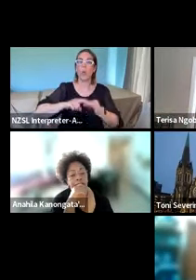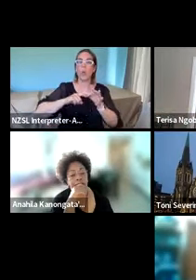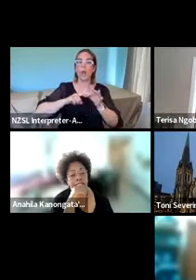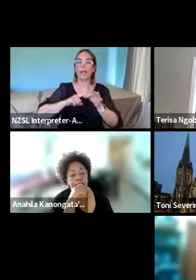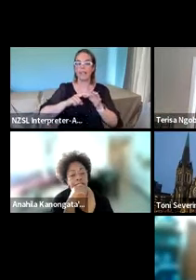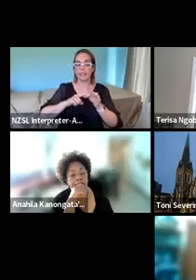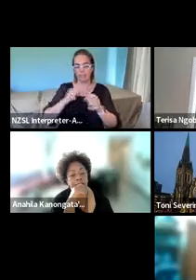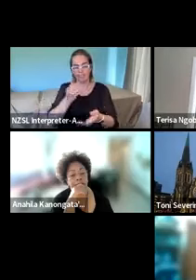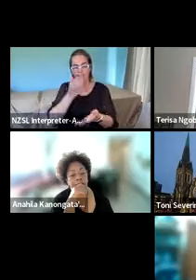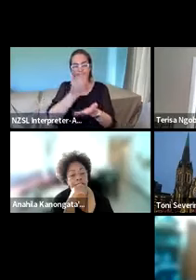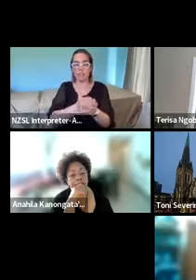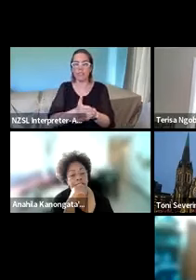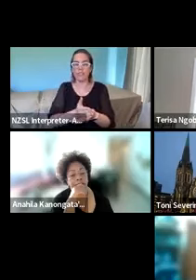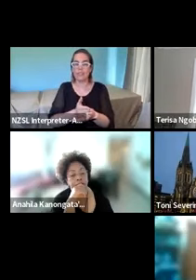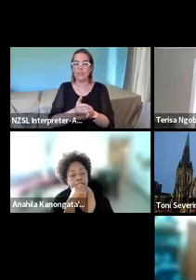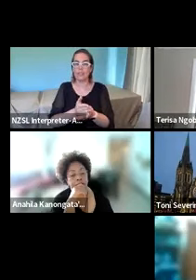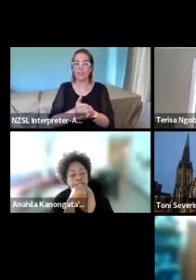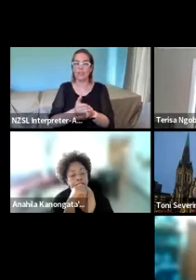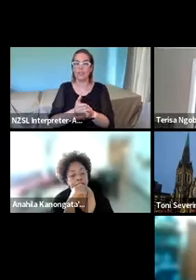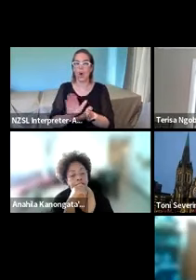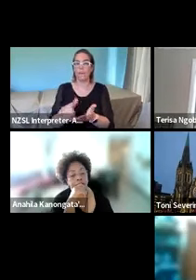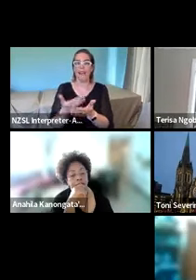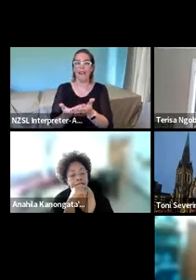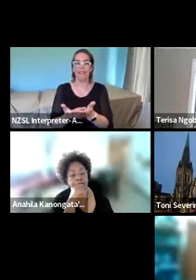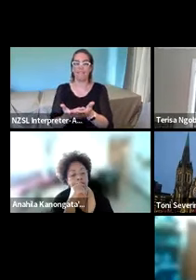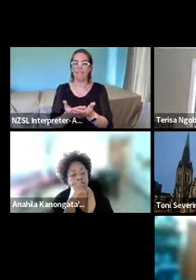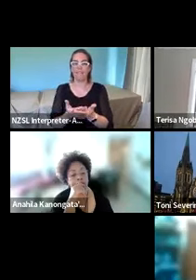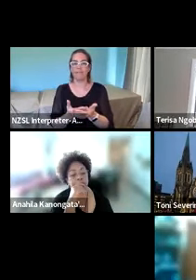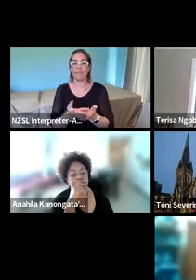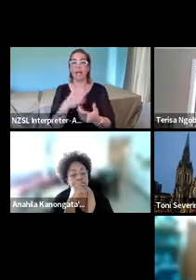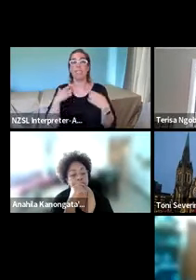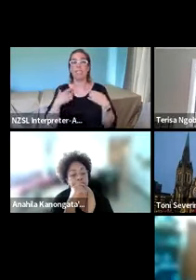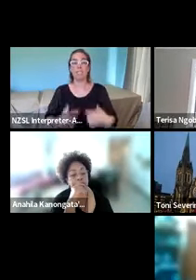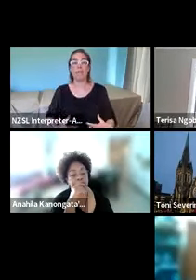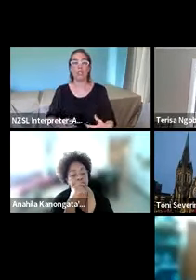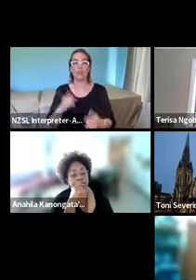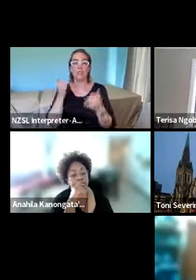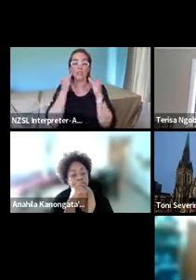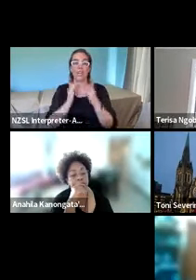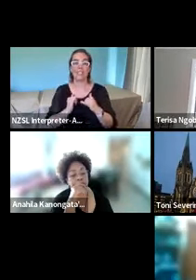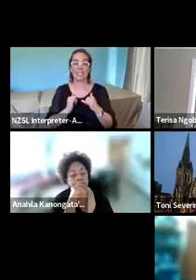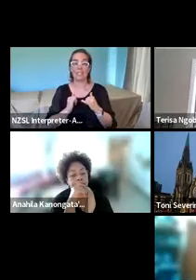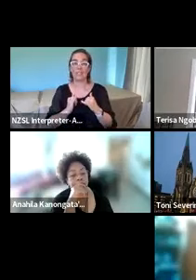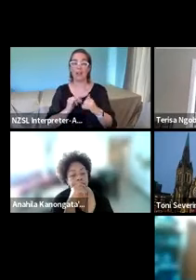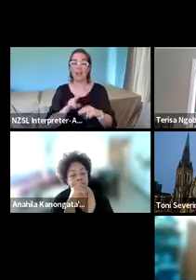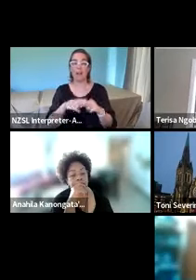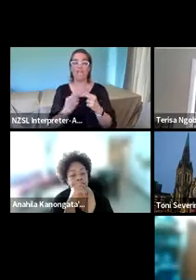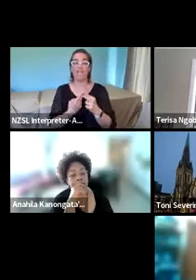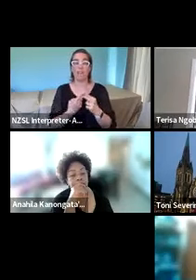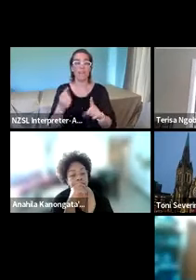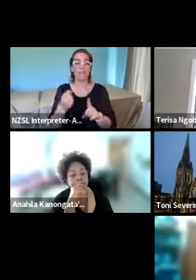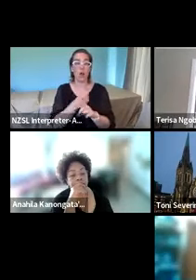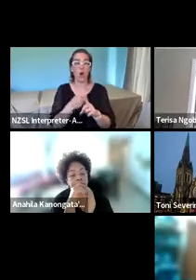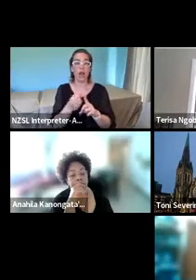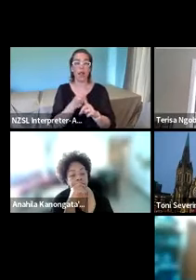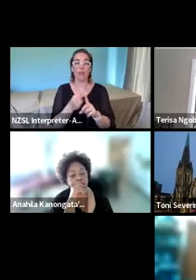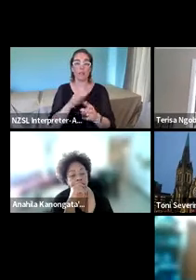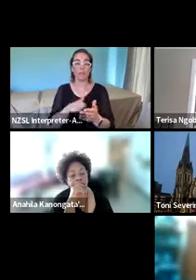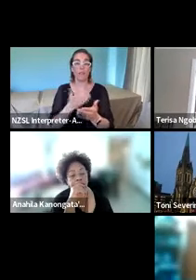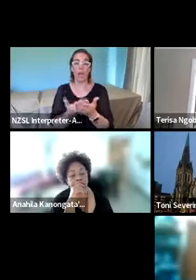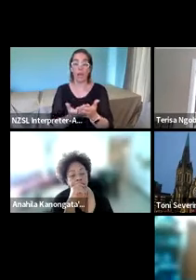of Ministry of Justice around family violence providers, and that wasn't a criteria that we looked at, but would have